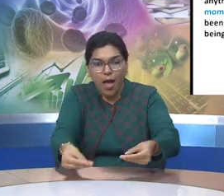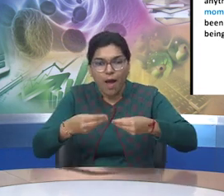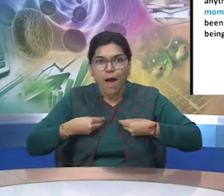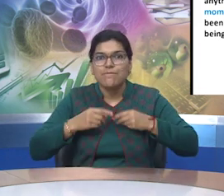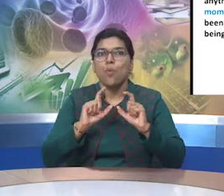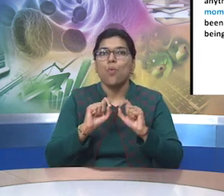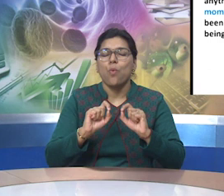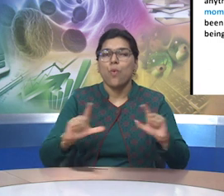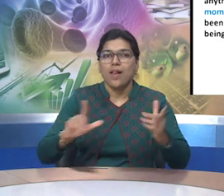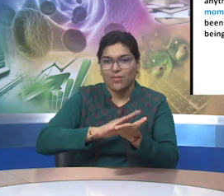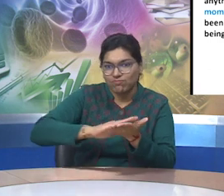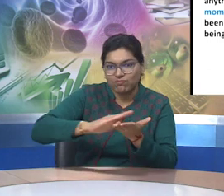no mood